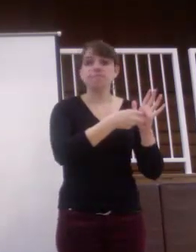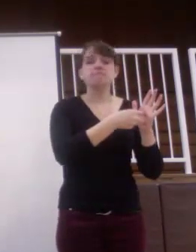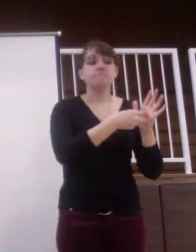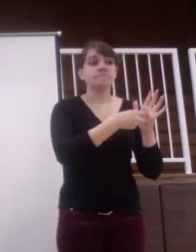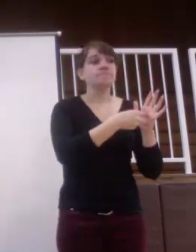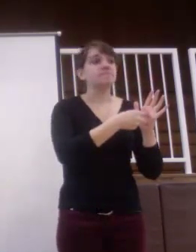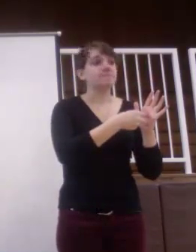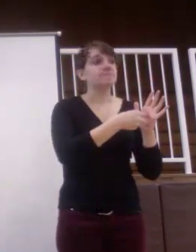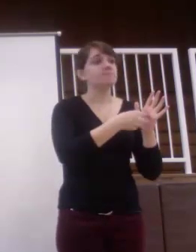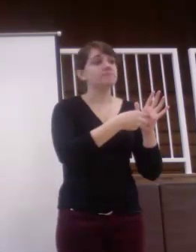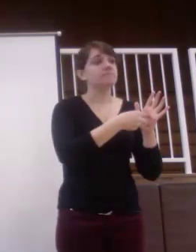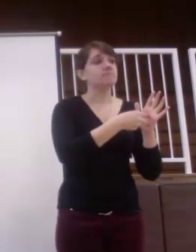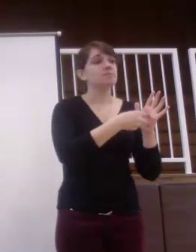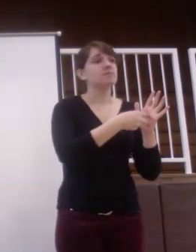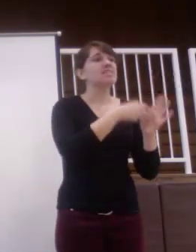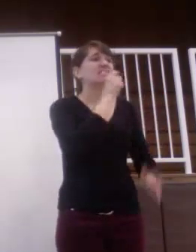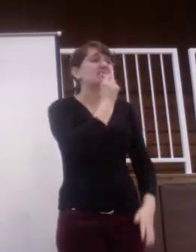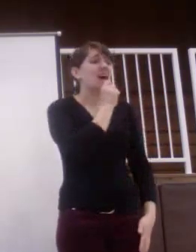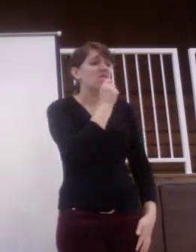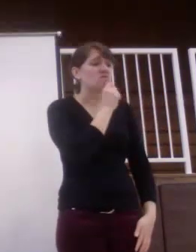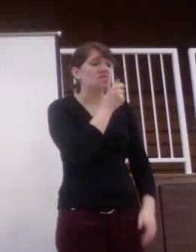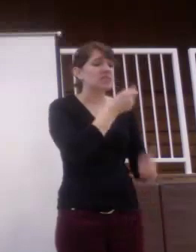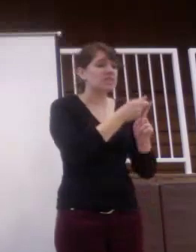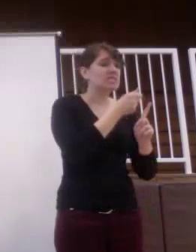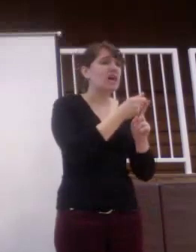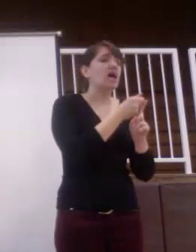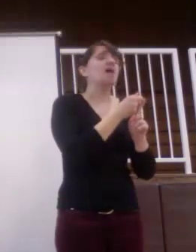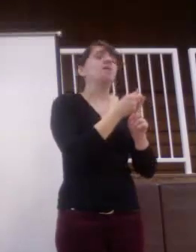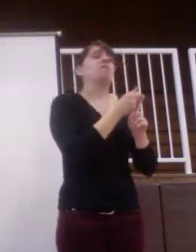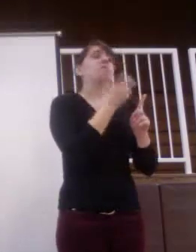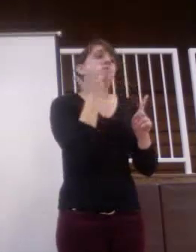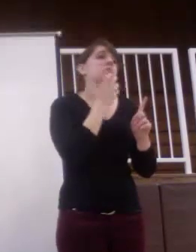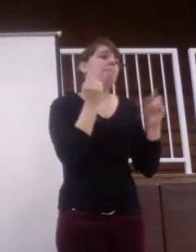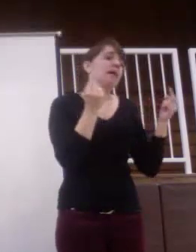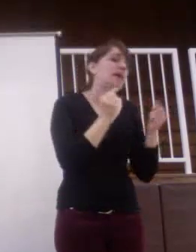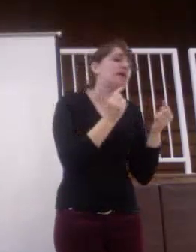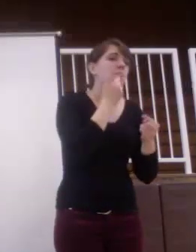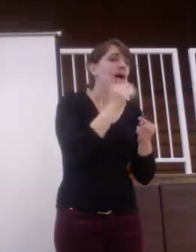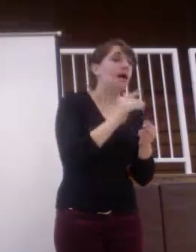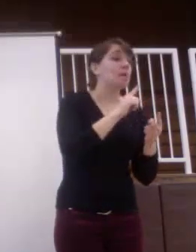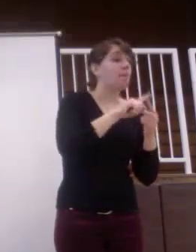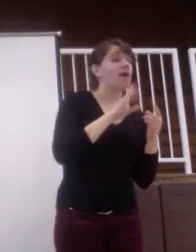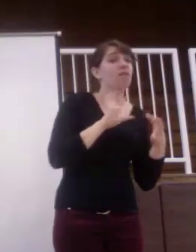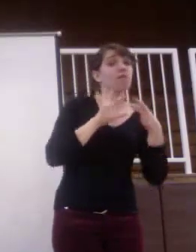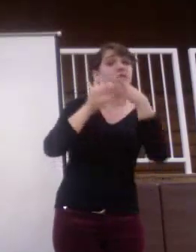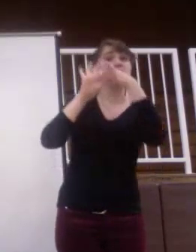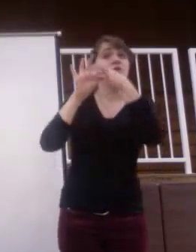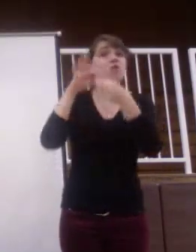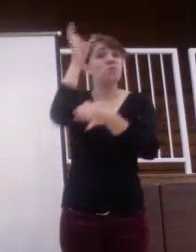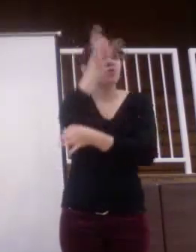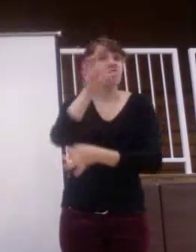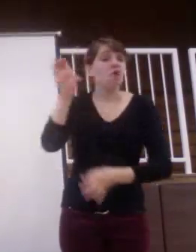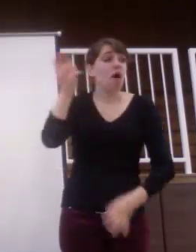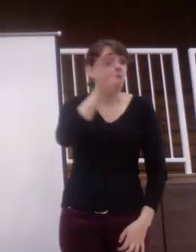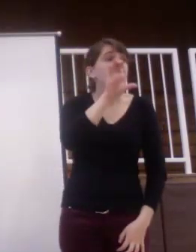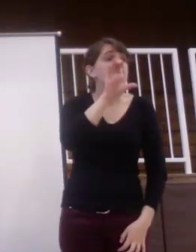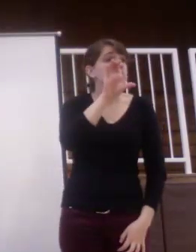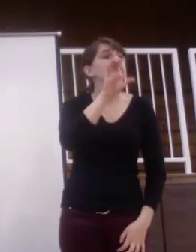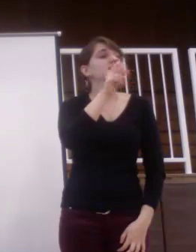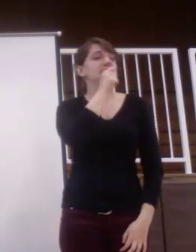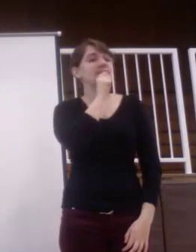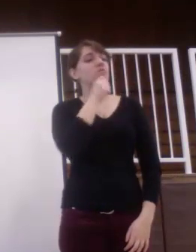And even though it's an evil in itself, united to the cross, suffering has meaning